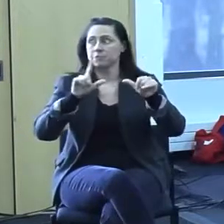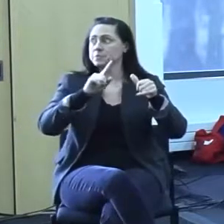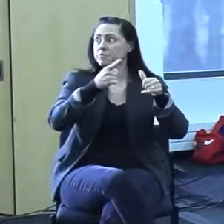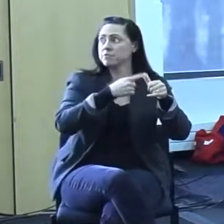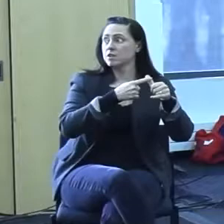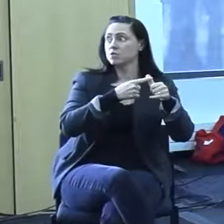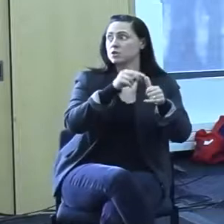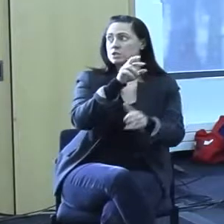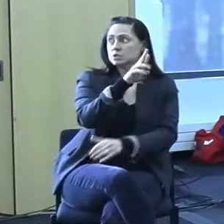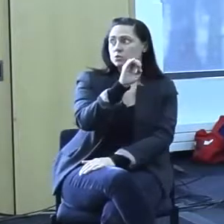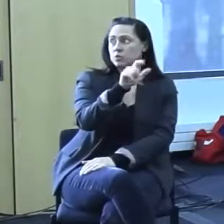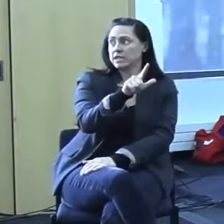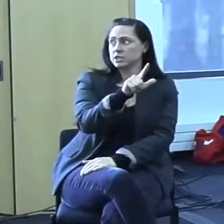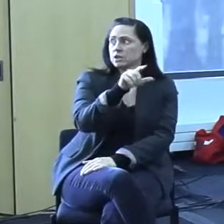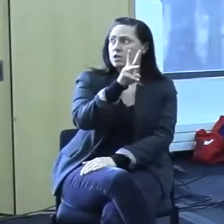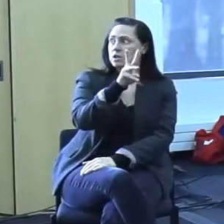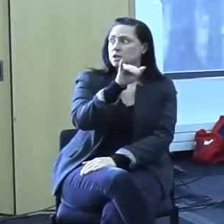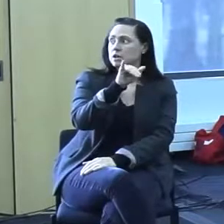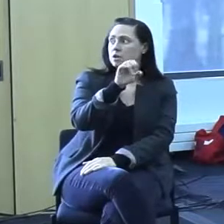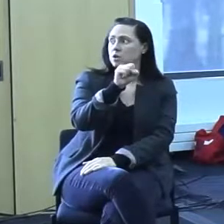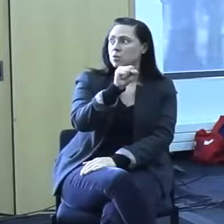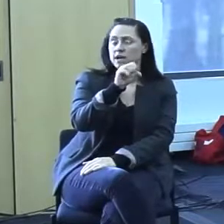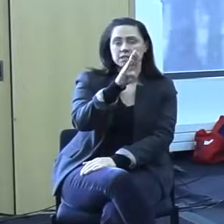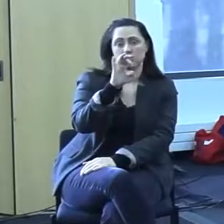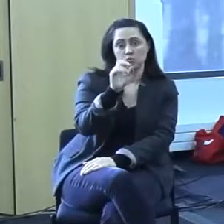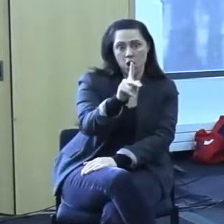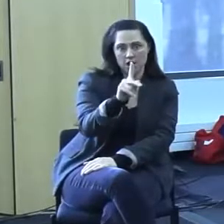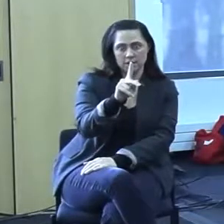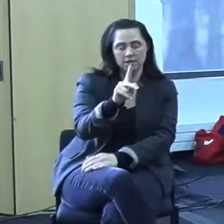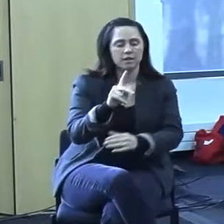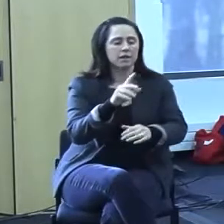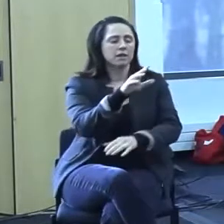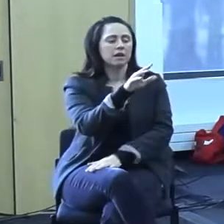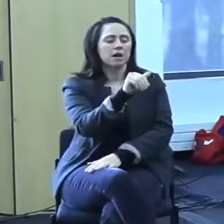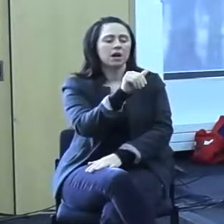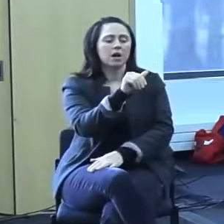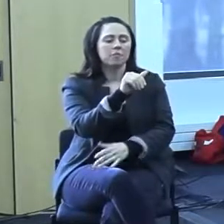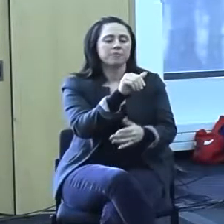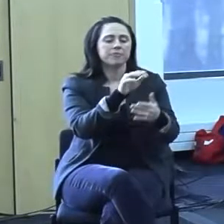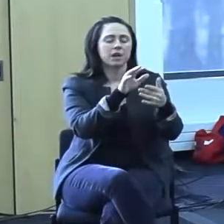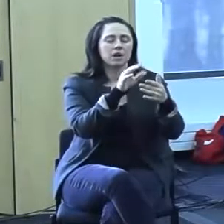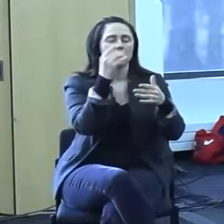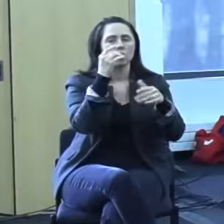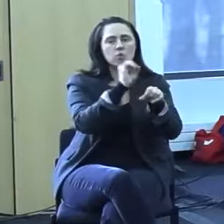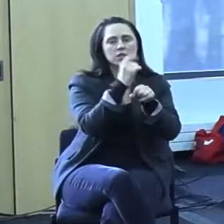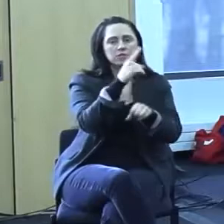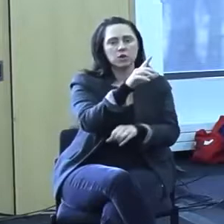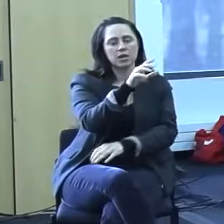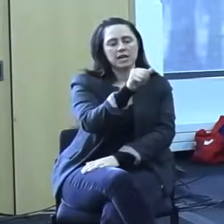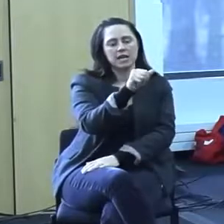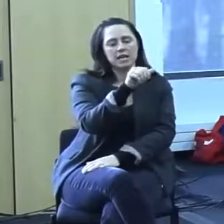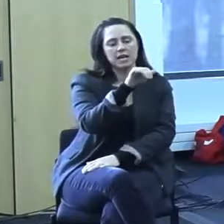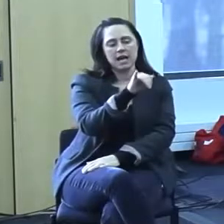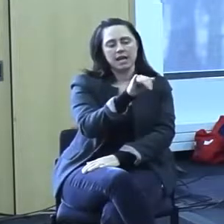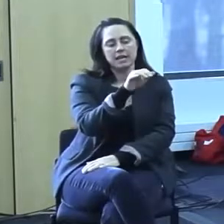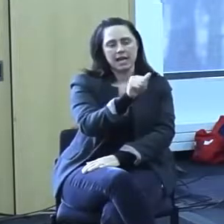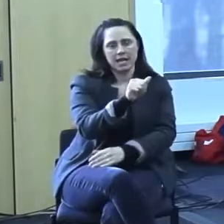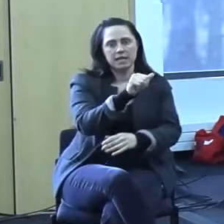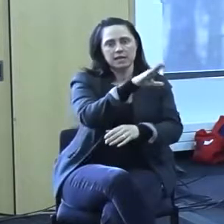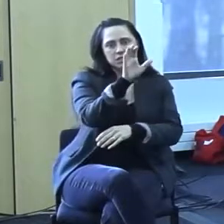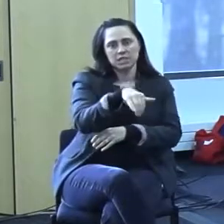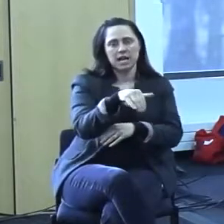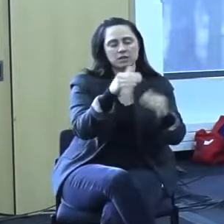First, we have Rachel Weisbrock. She's an associate of AIA, a member of the AIA Chicago's